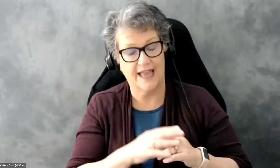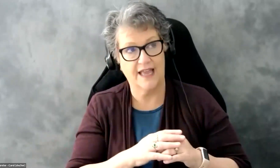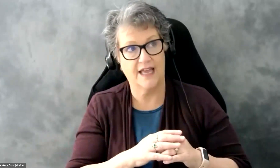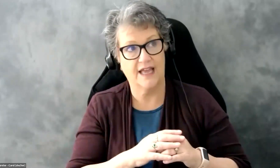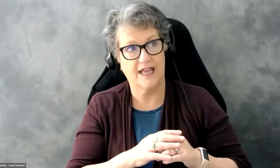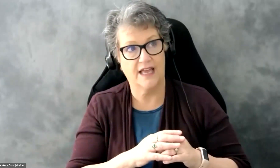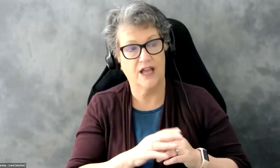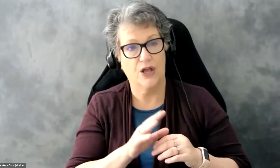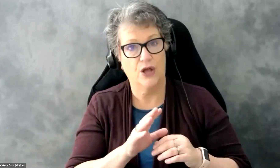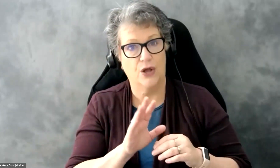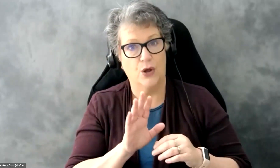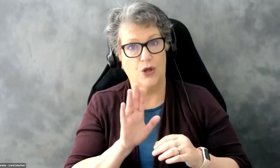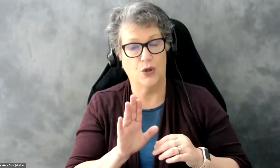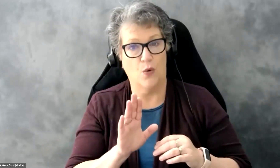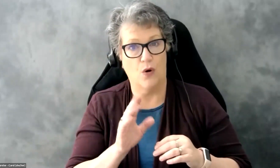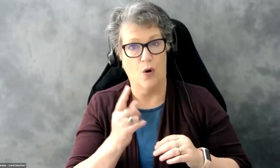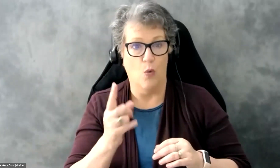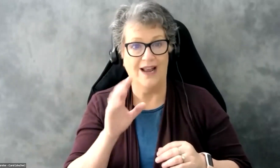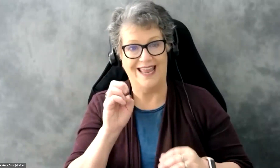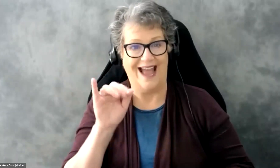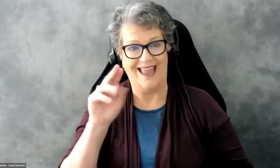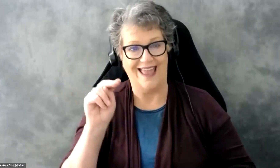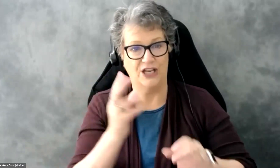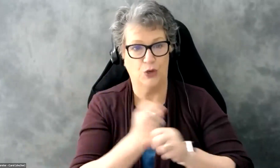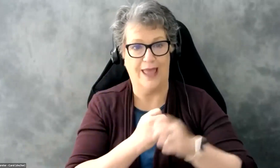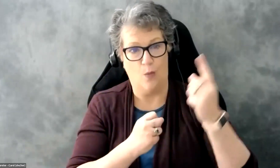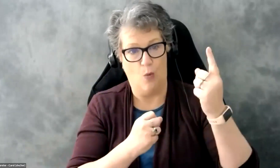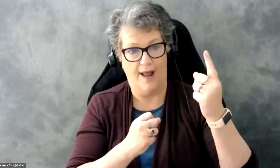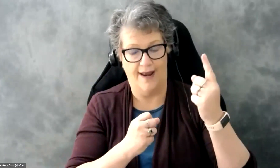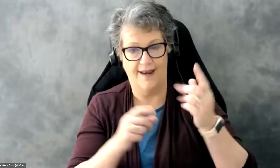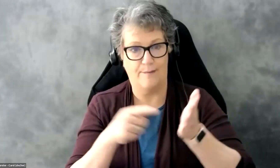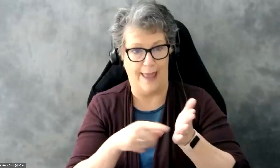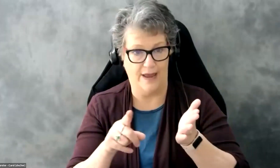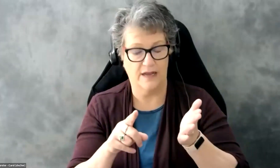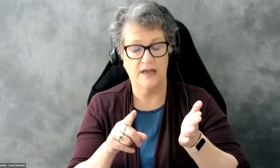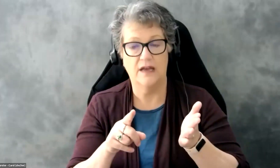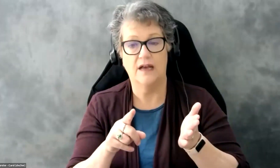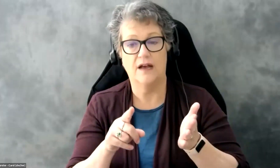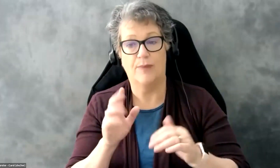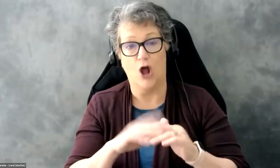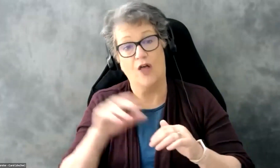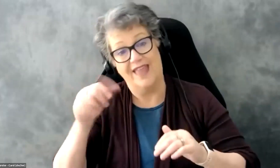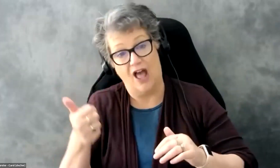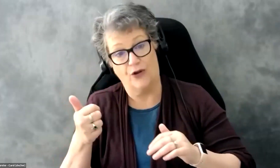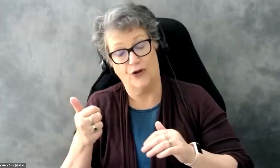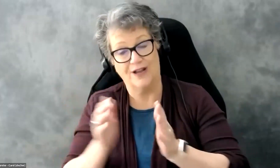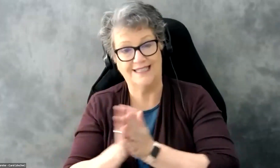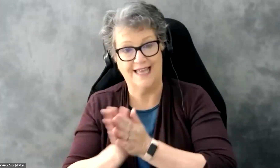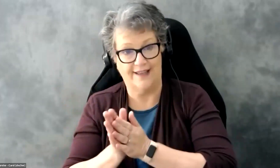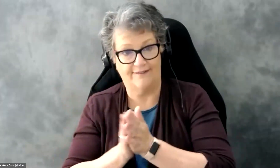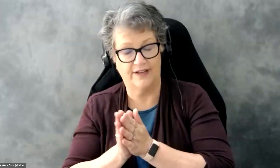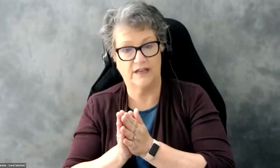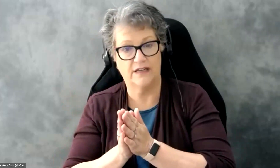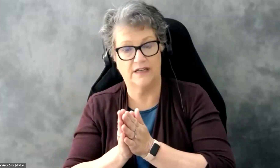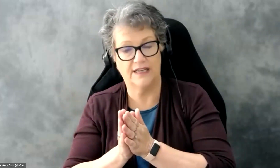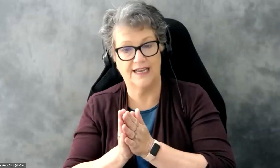your one EIN, you get one payment, but then on the other incentive, it's